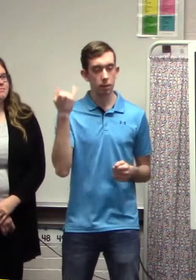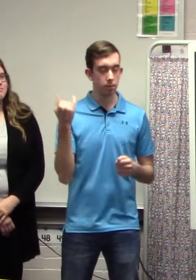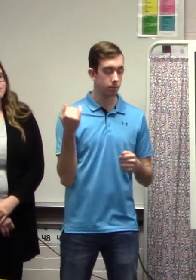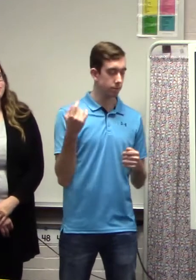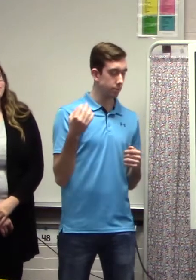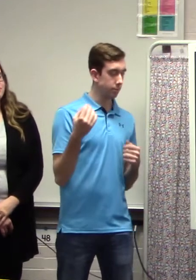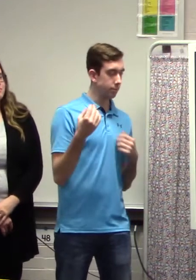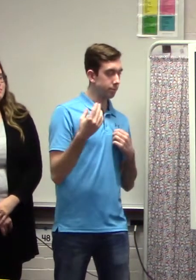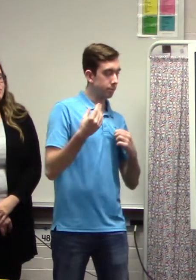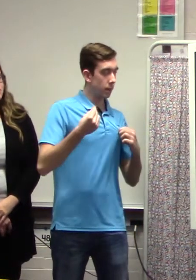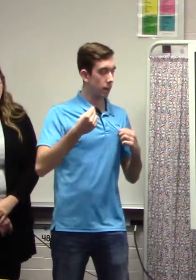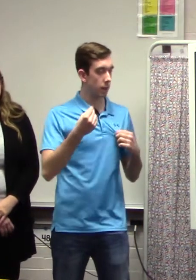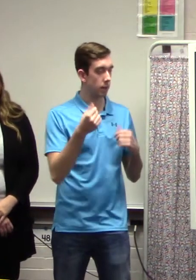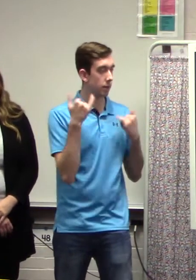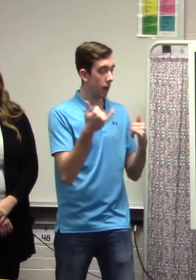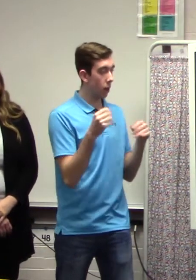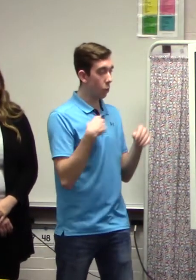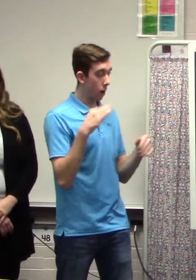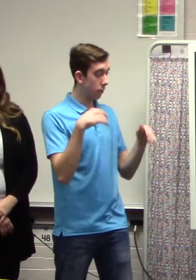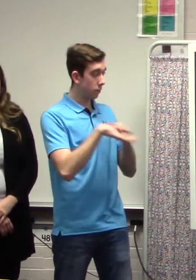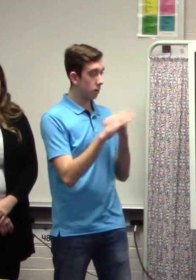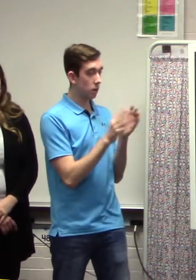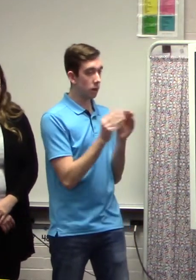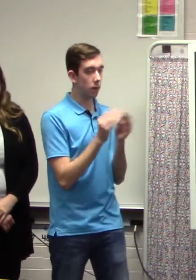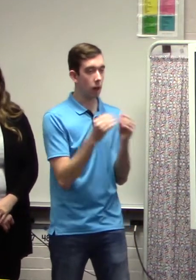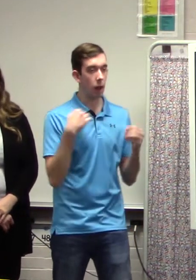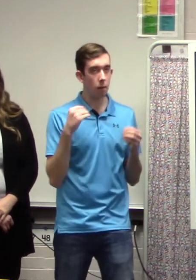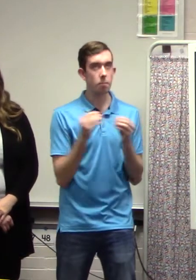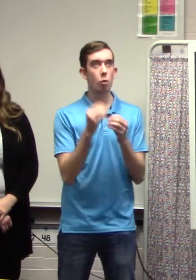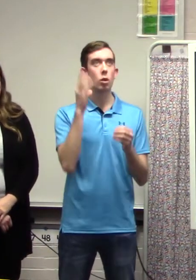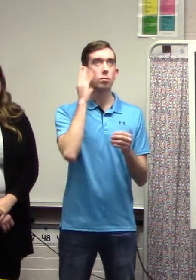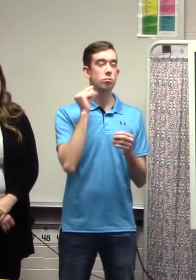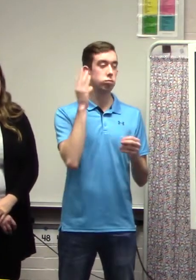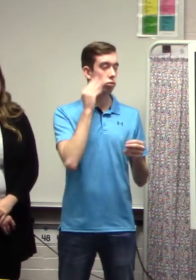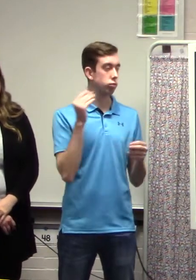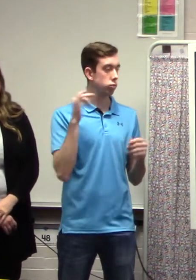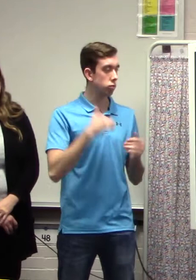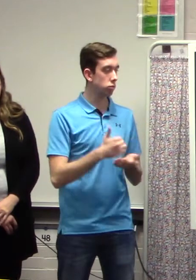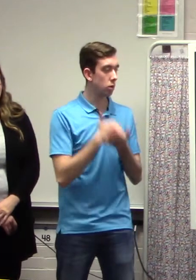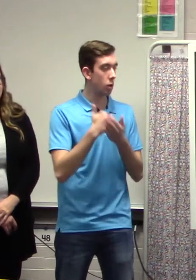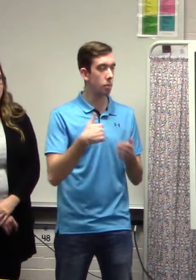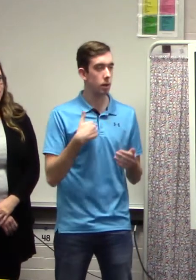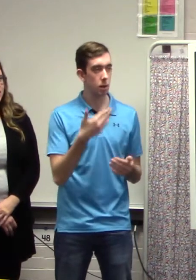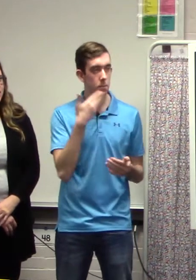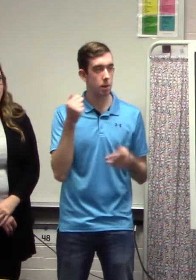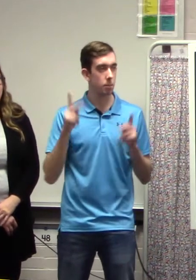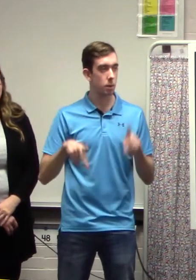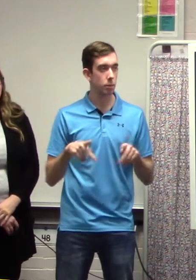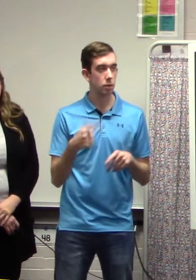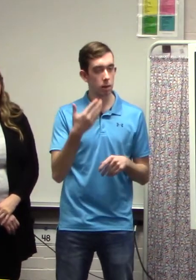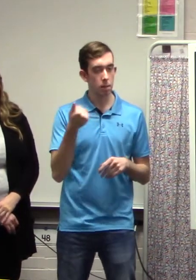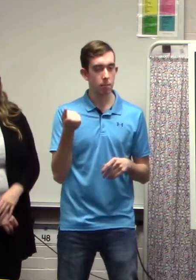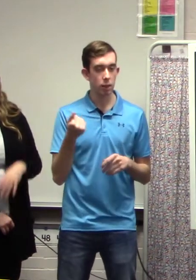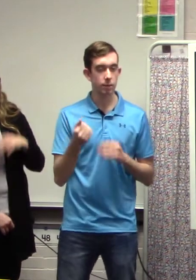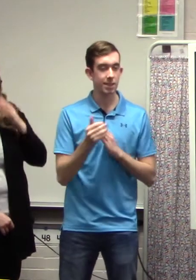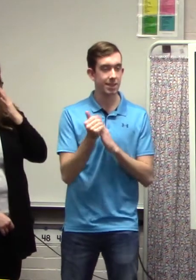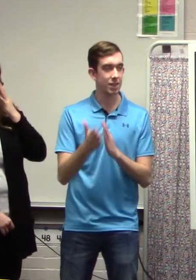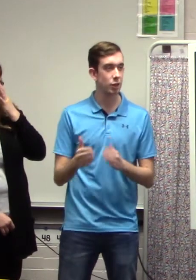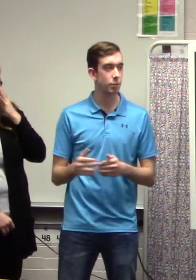this conference, it's helping me become more comfortable in that role. And so just it helped me open my eyes to the experiences